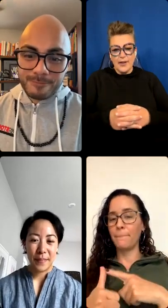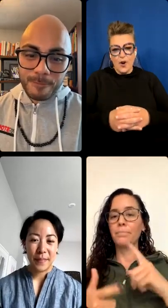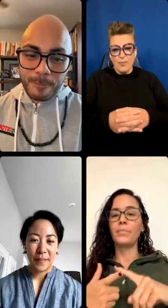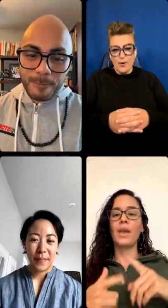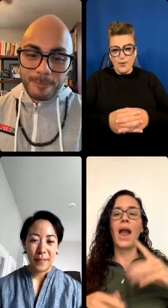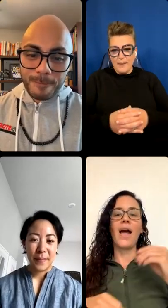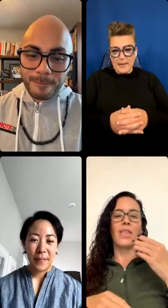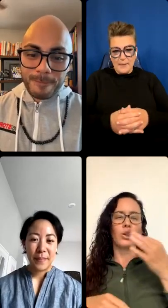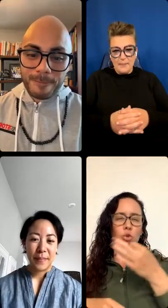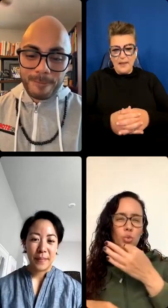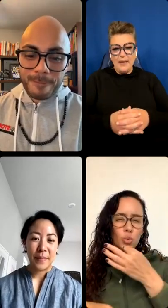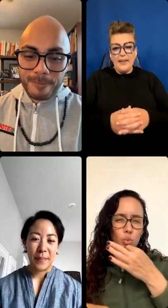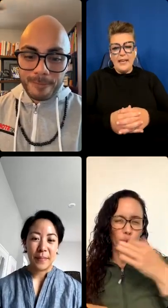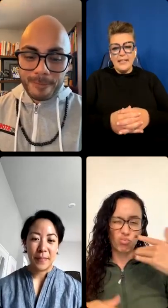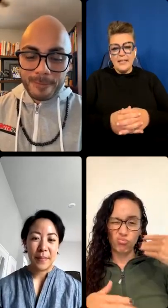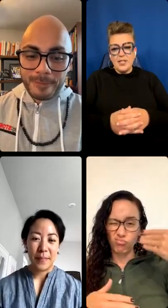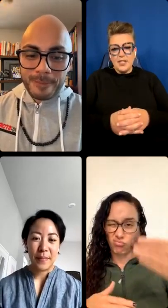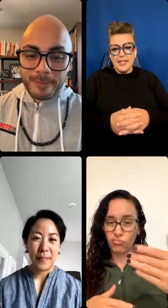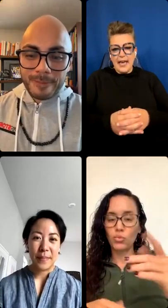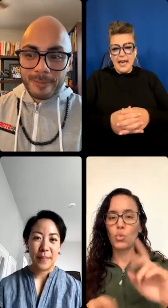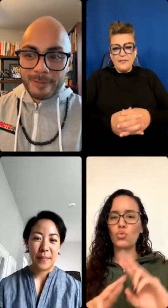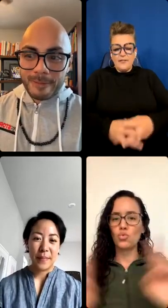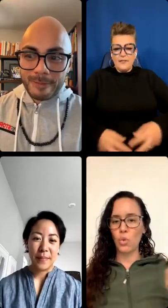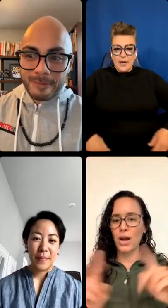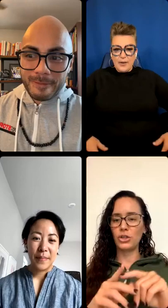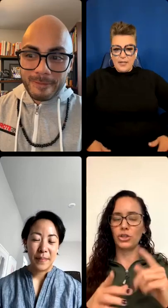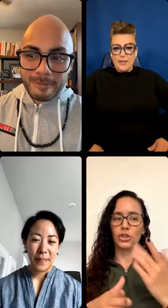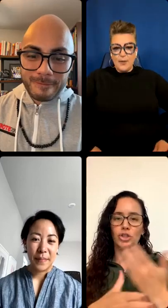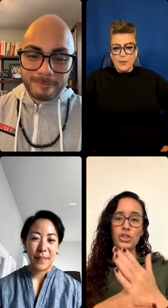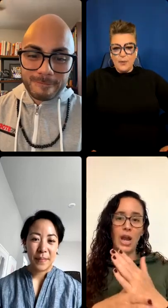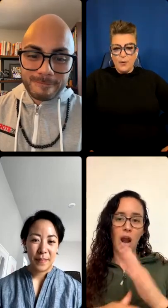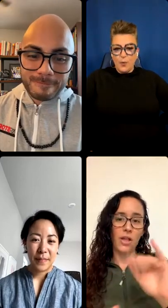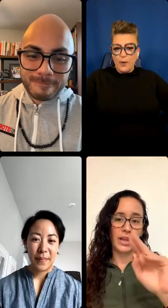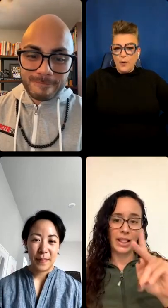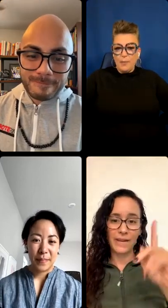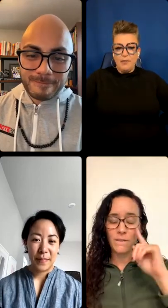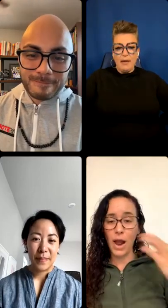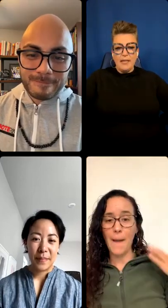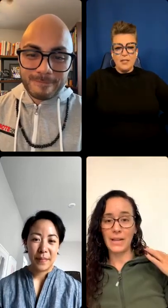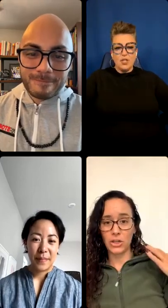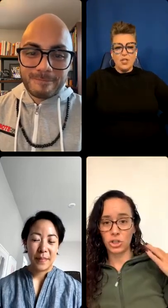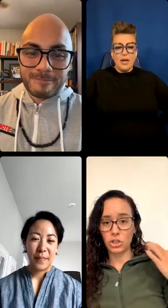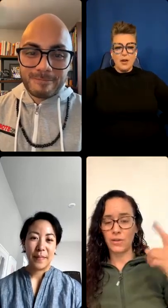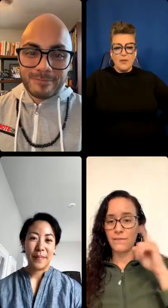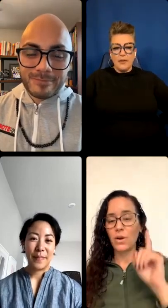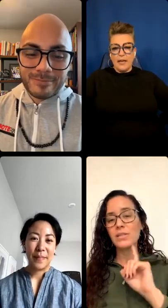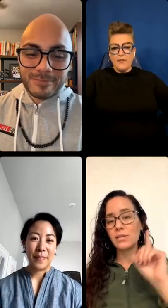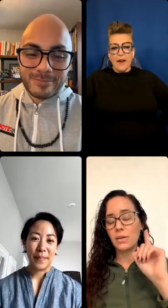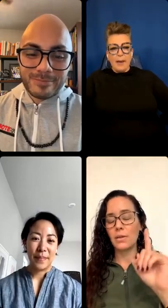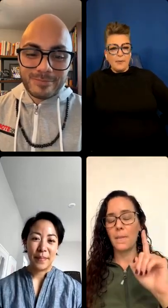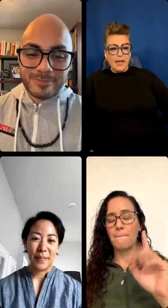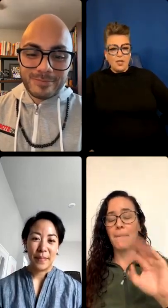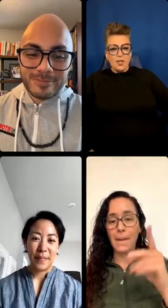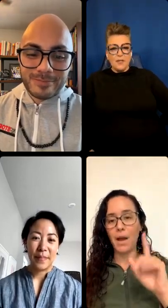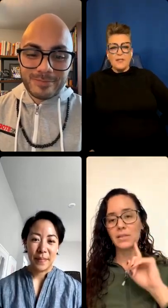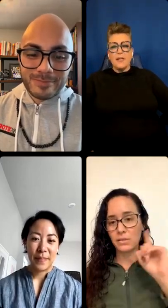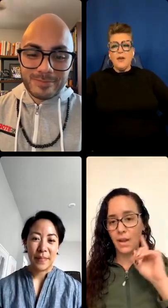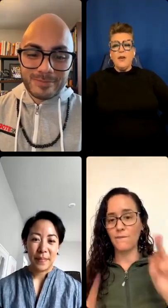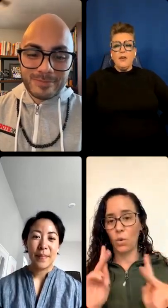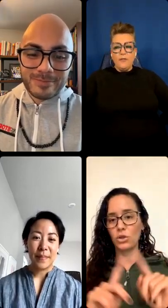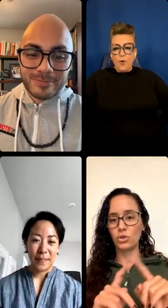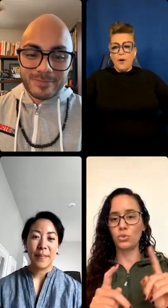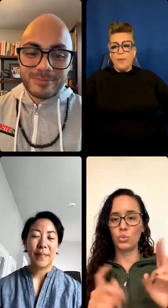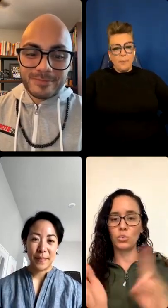us in our programming. In addition to that, very soon we will be ready to share the link for